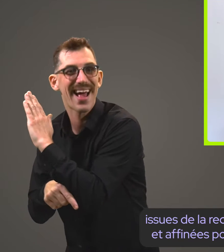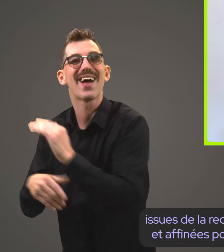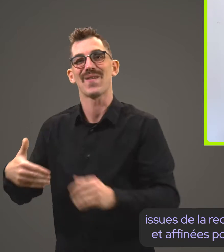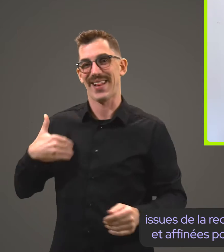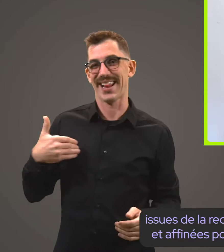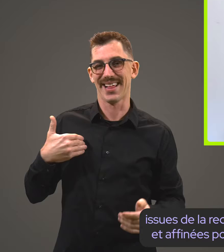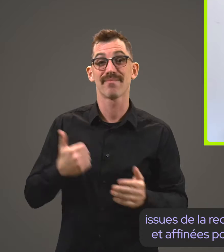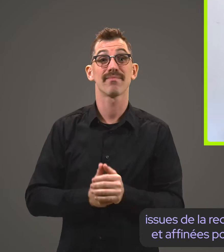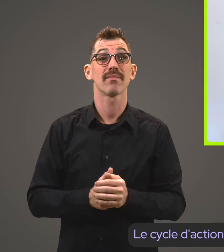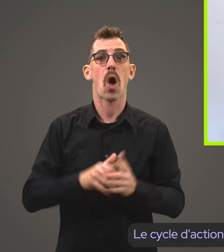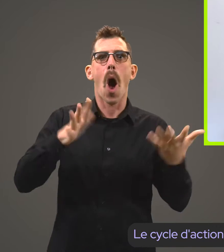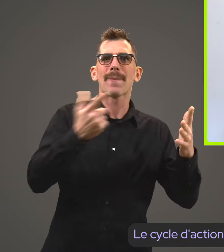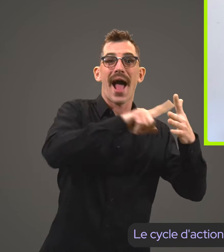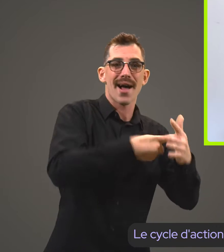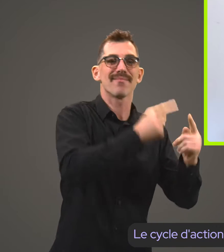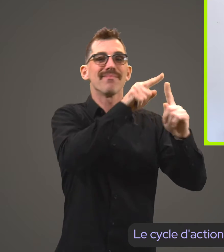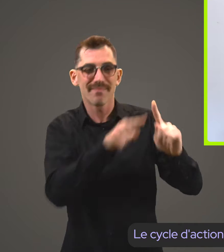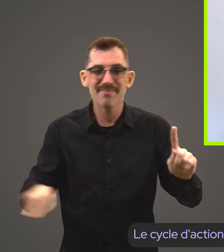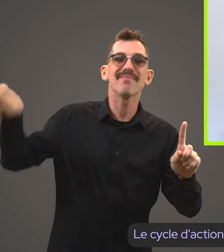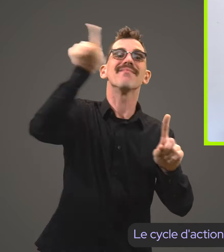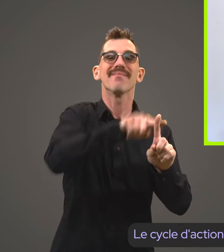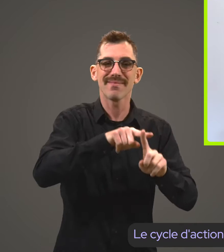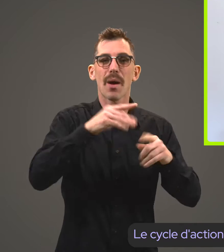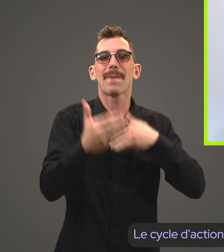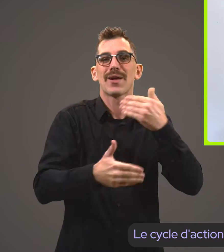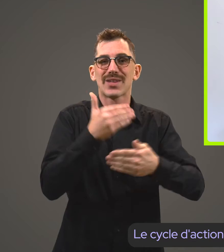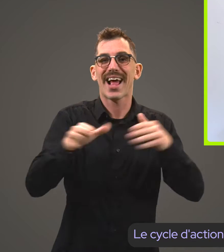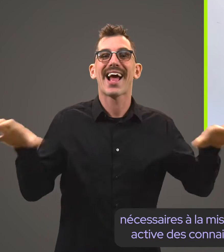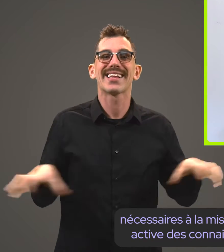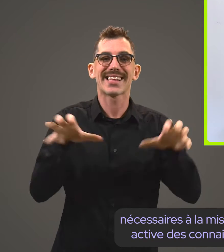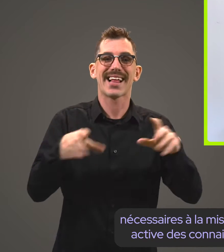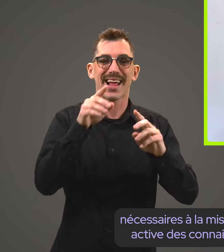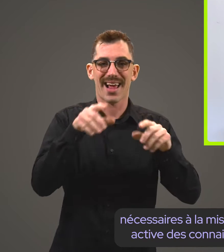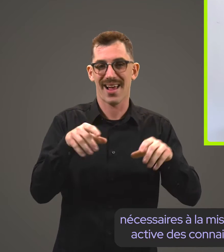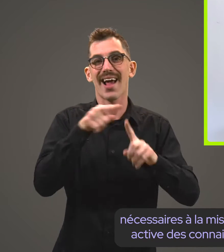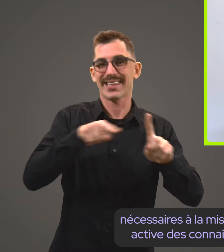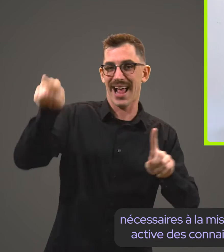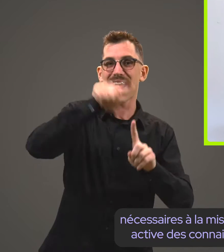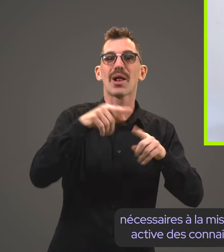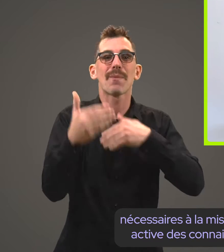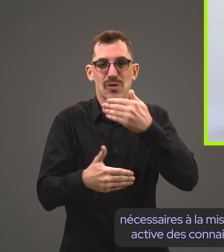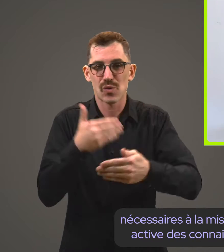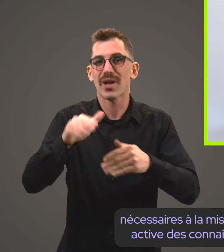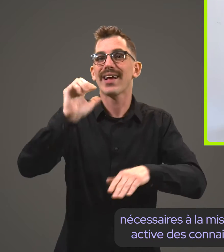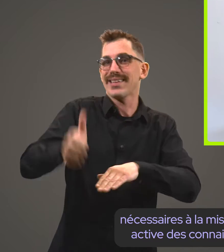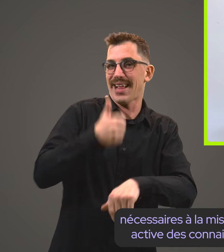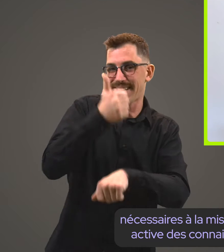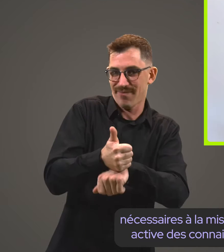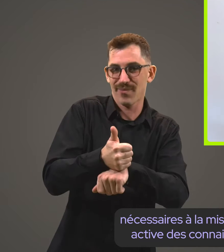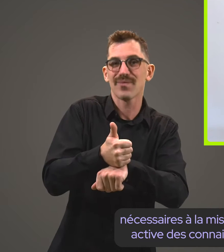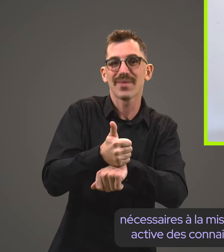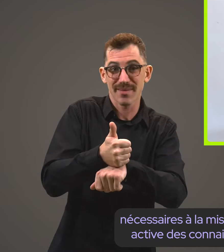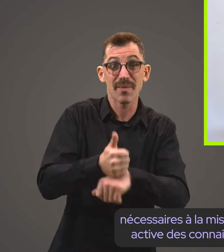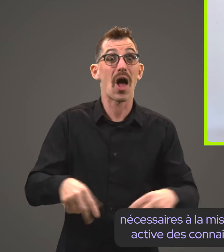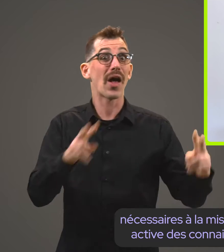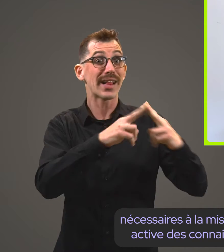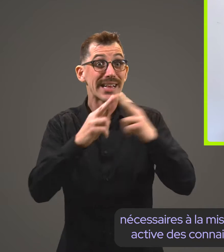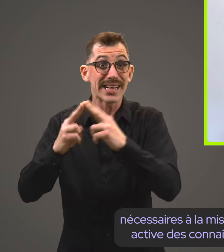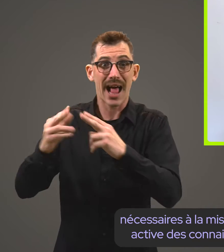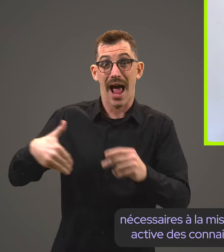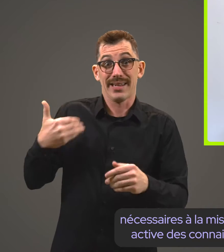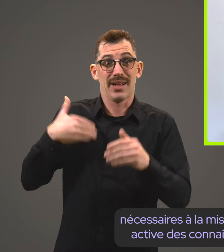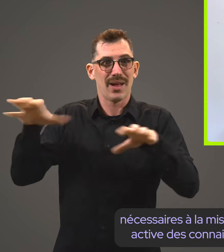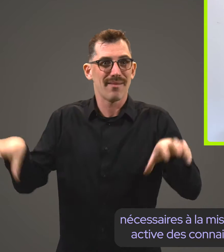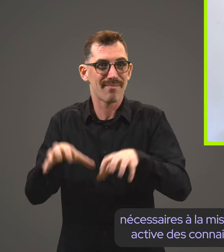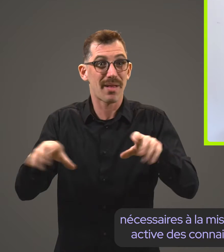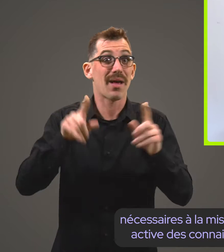useful. The action cycle includes the processes that are required to implement or to actively use knowledge